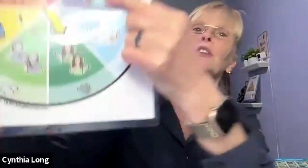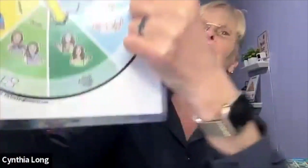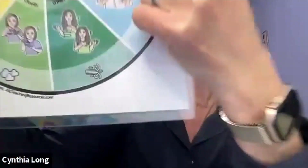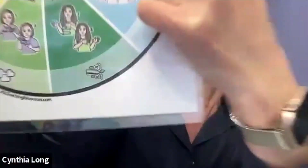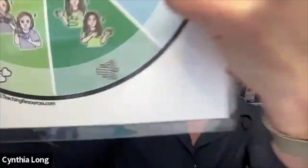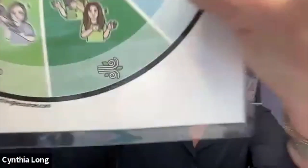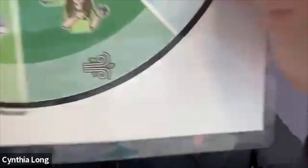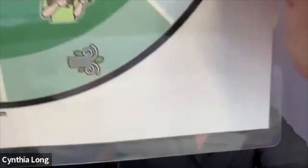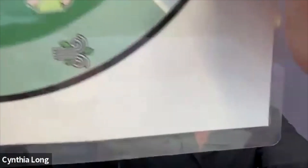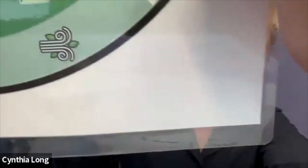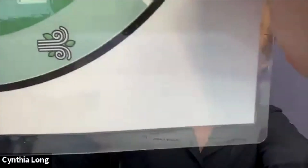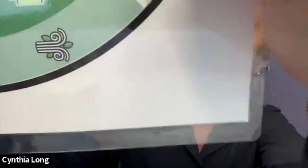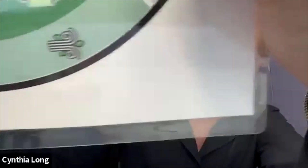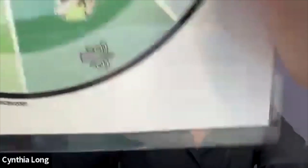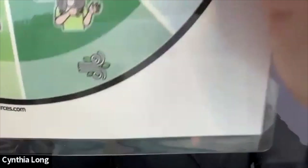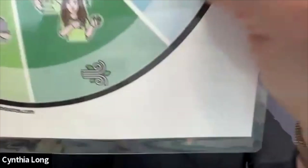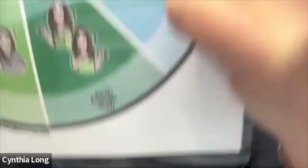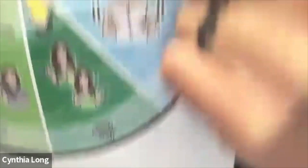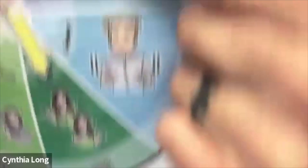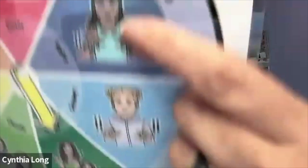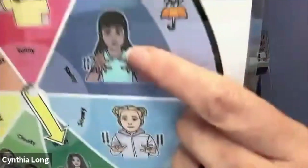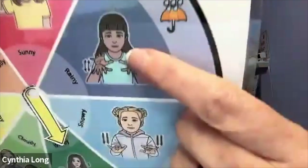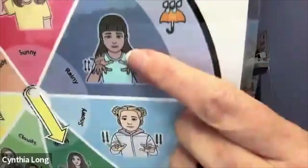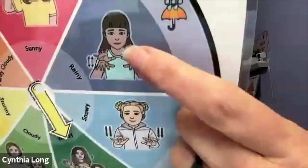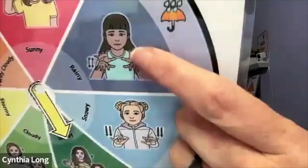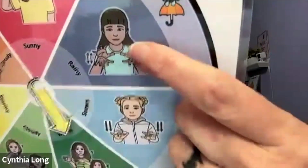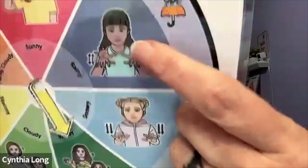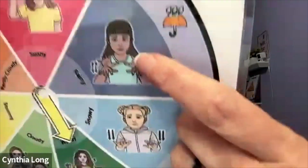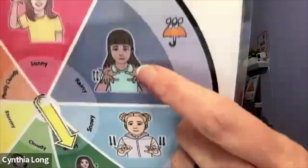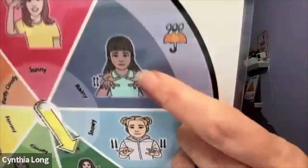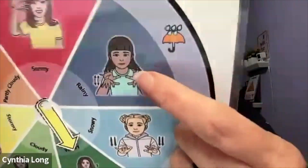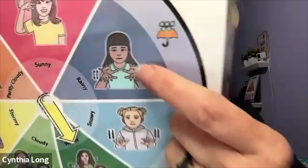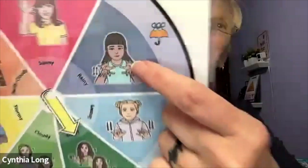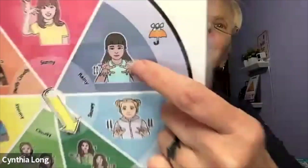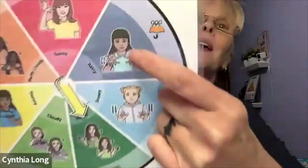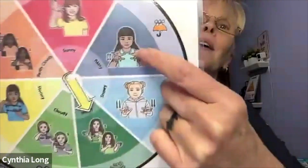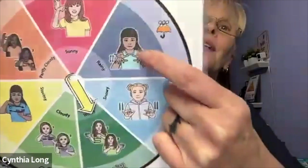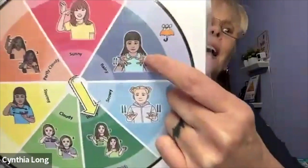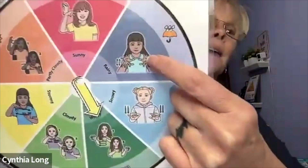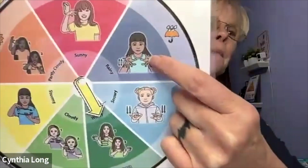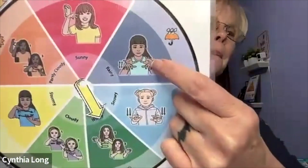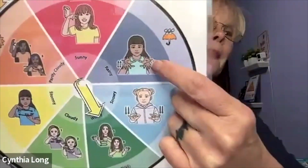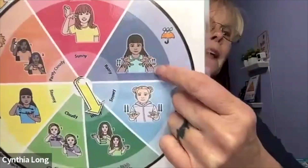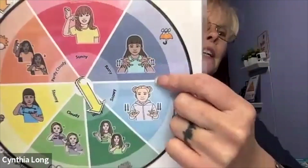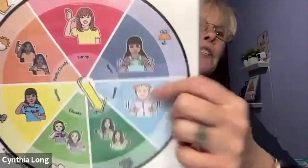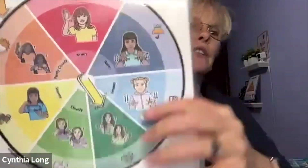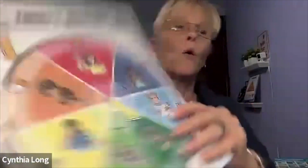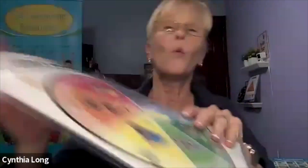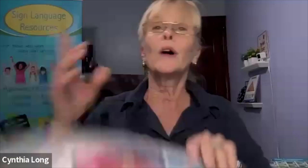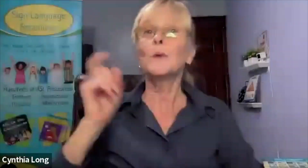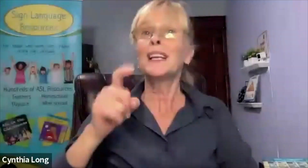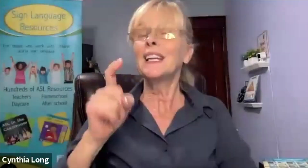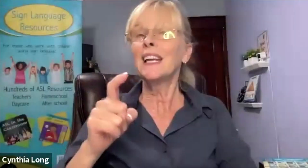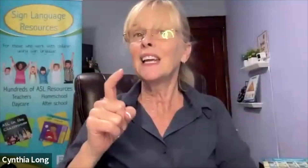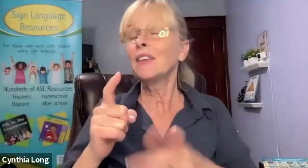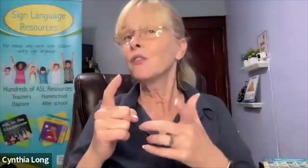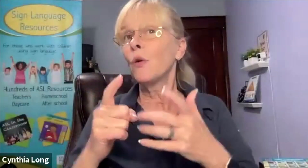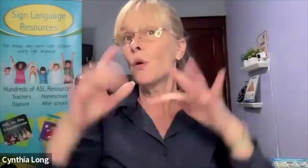under rain. If y'all can see that, the rain. Okay, so what do we need for